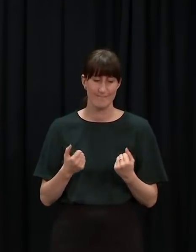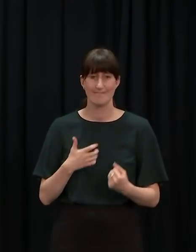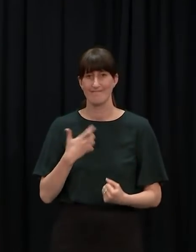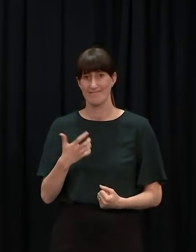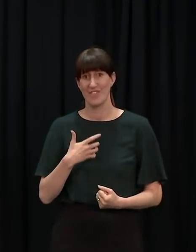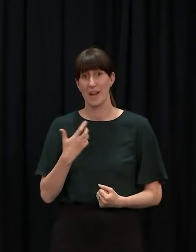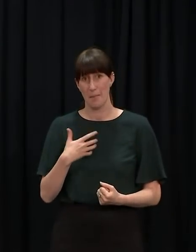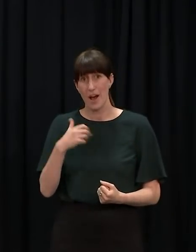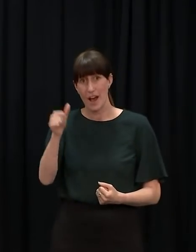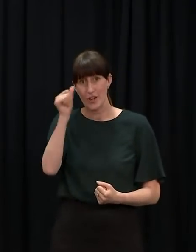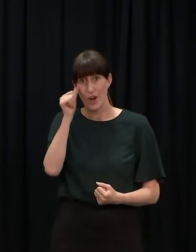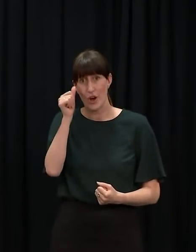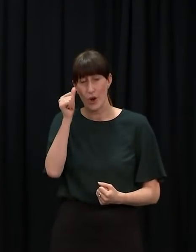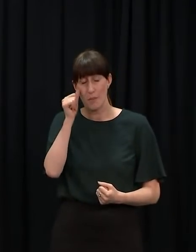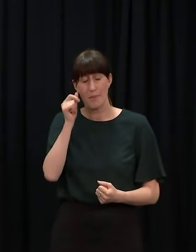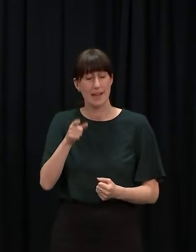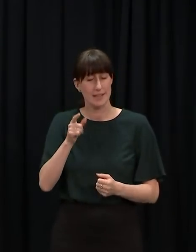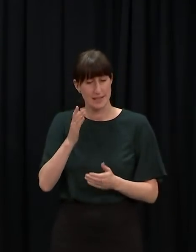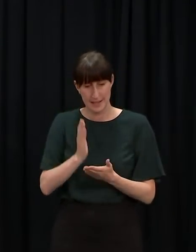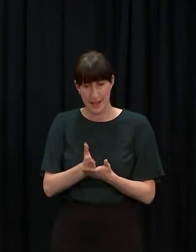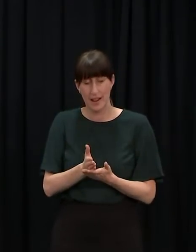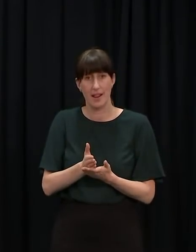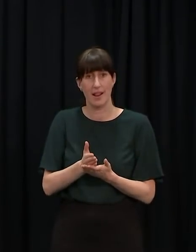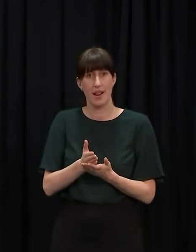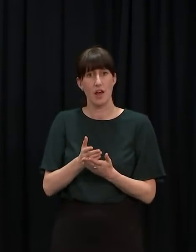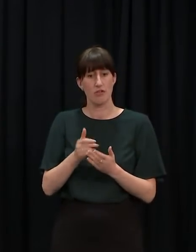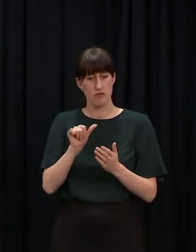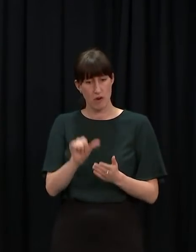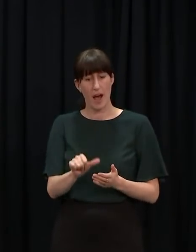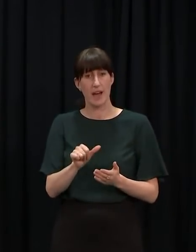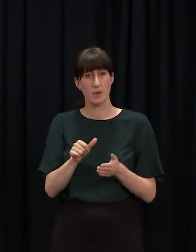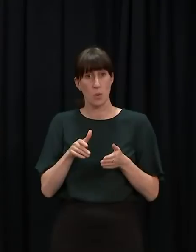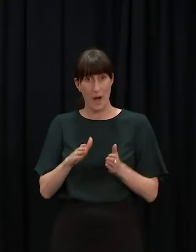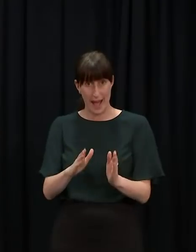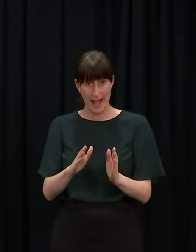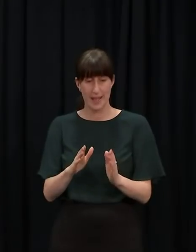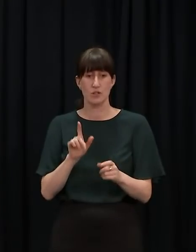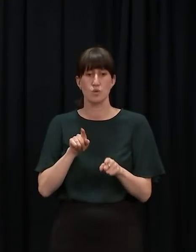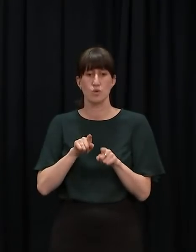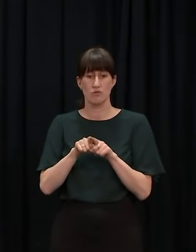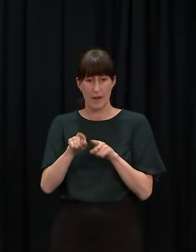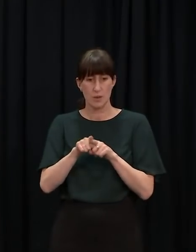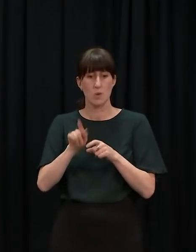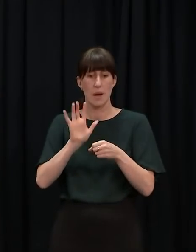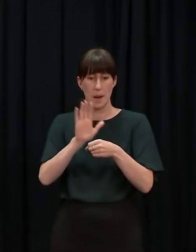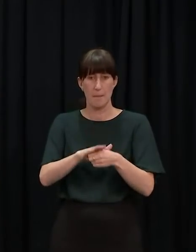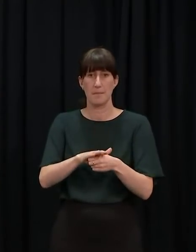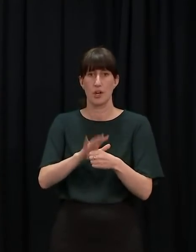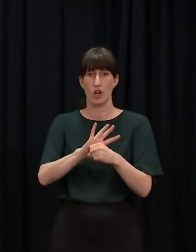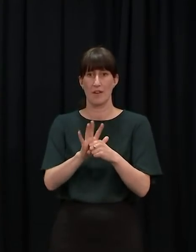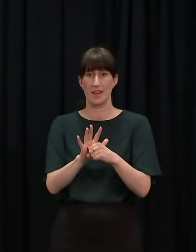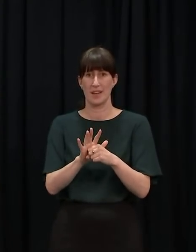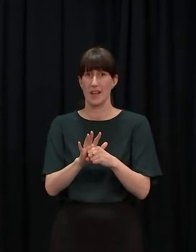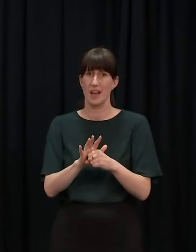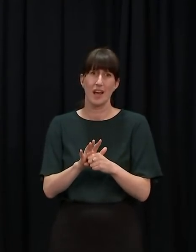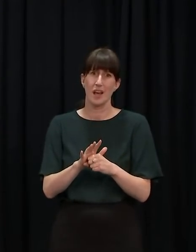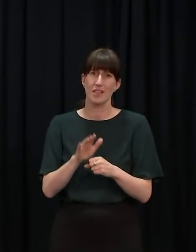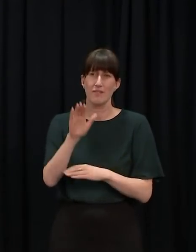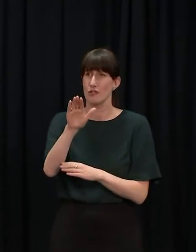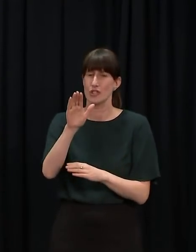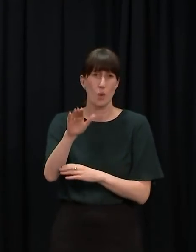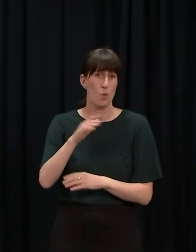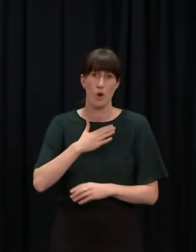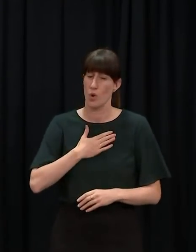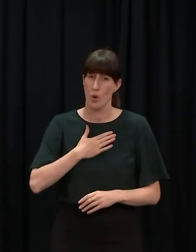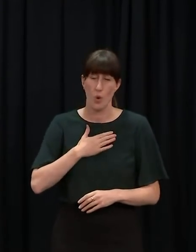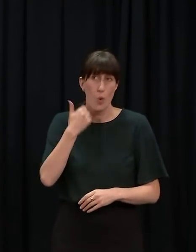this, though. We are still pursuing elimination. It is still the right thing for New Zealand. We are, of course, looking to the future. It won't always be this way. And